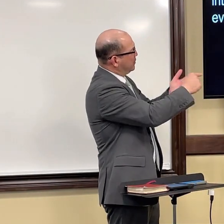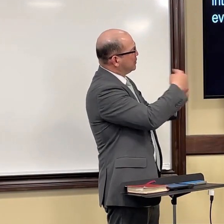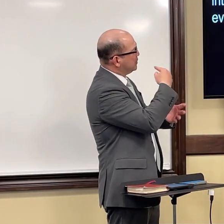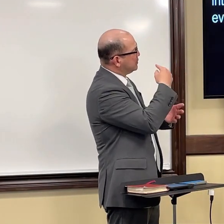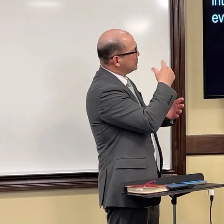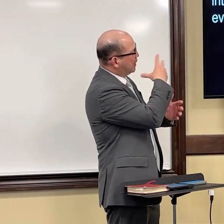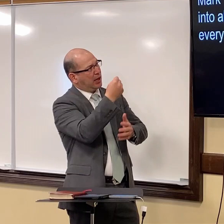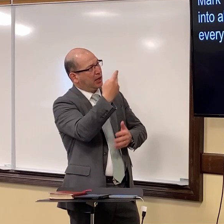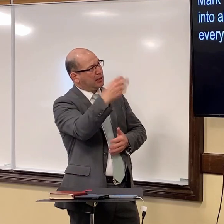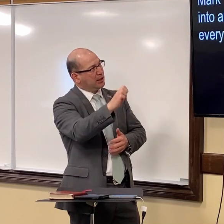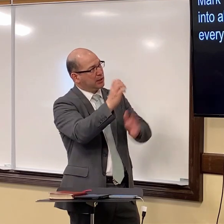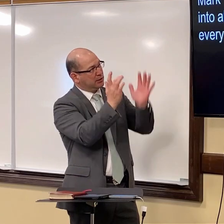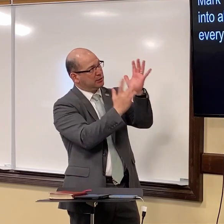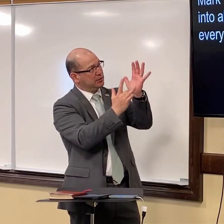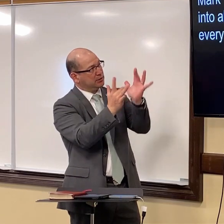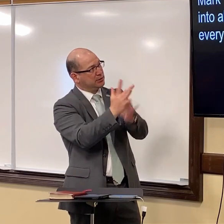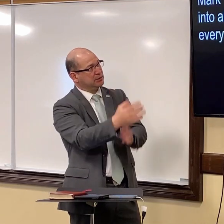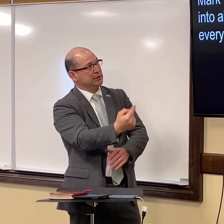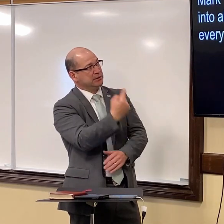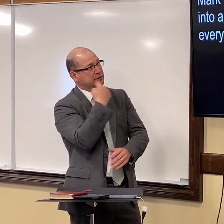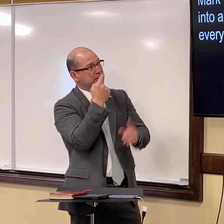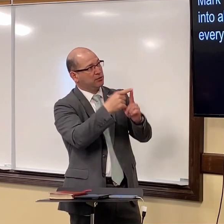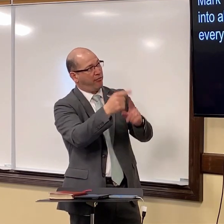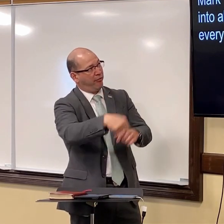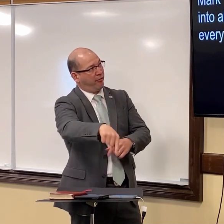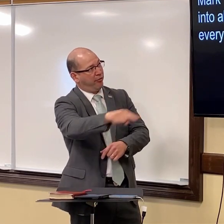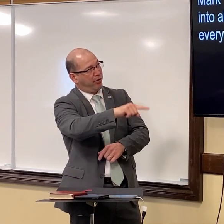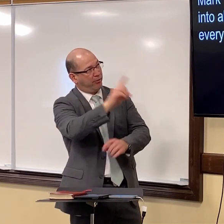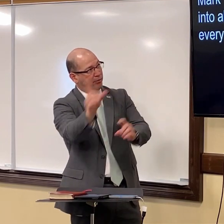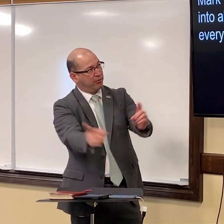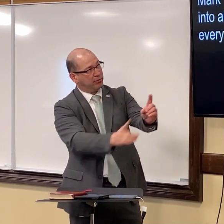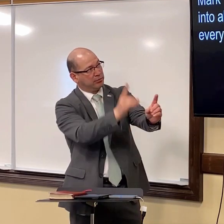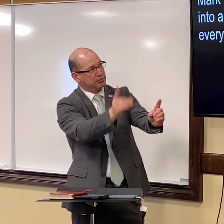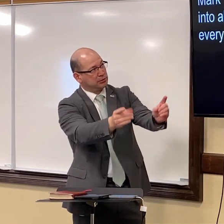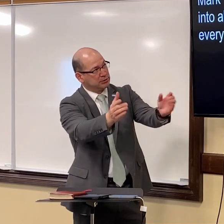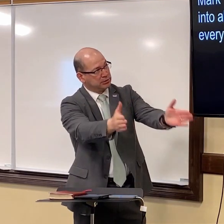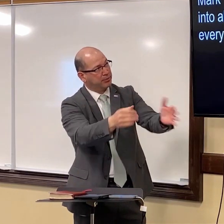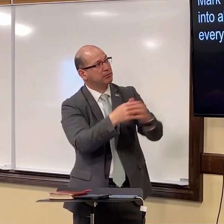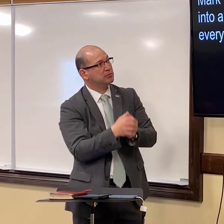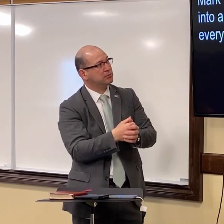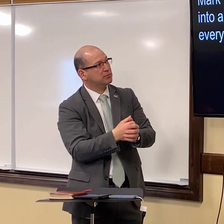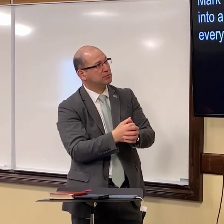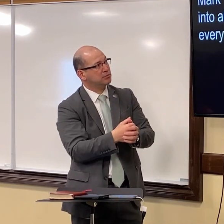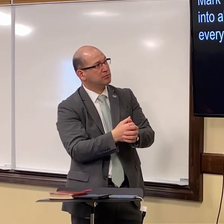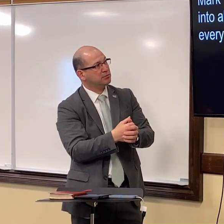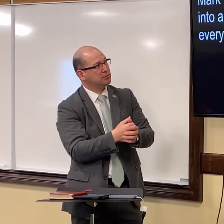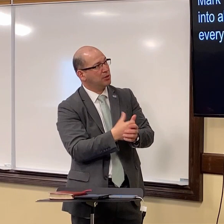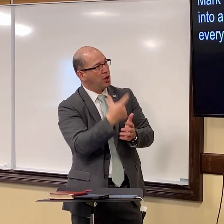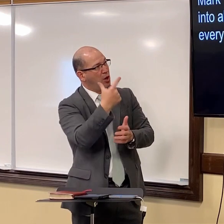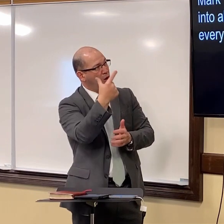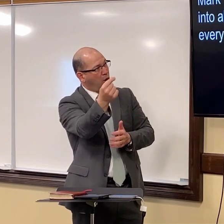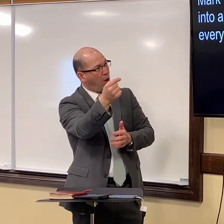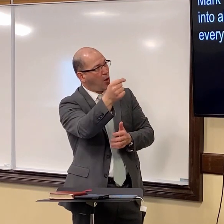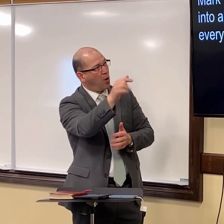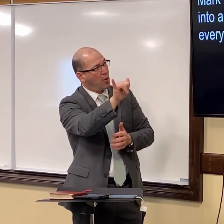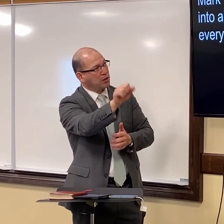Here, once again, we want to read this verse. And He said unto them, the disciples, He said, go